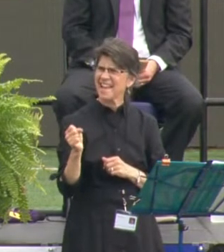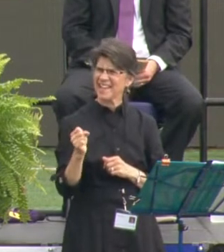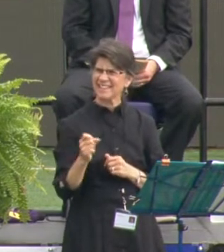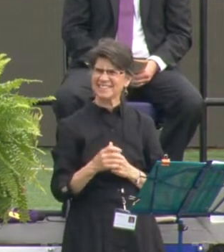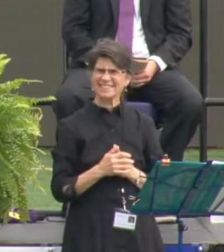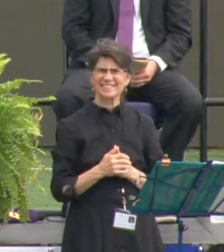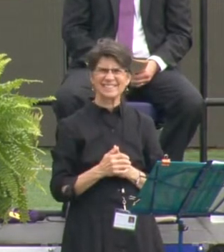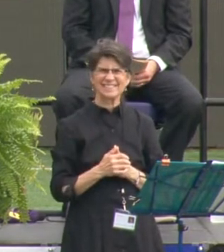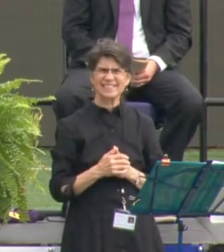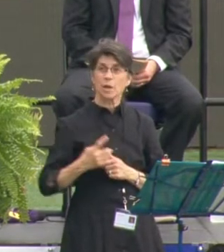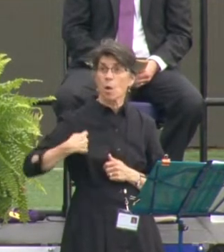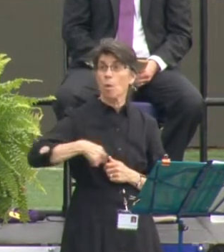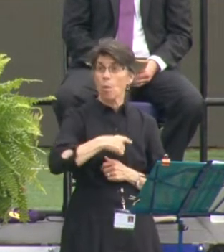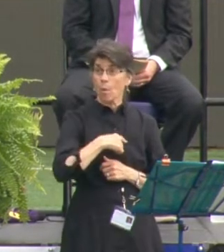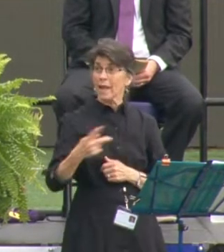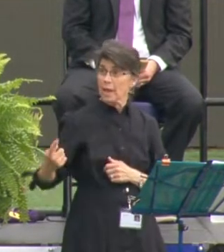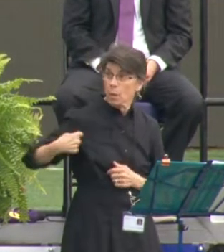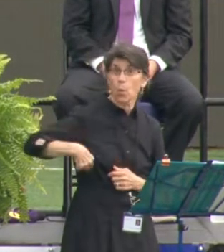yeah.